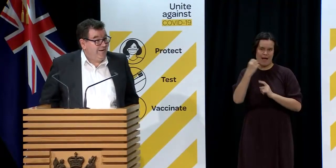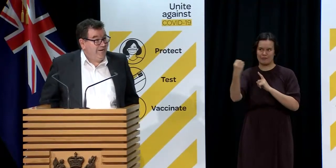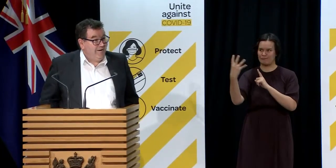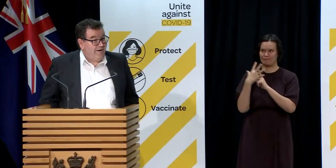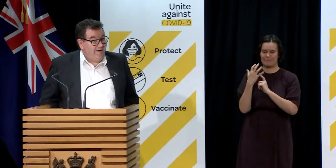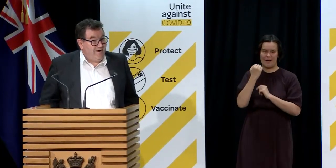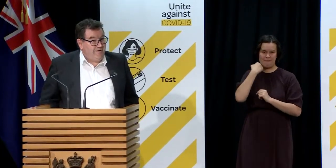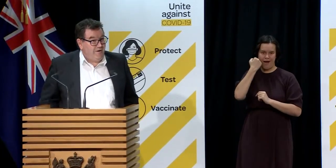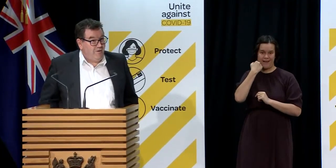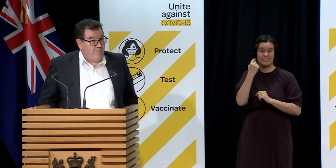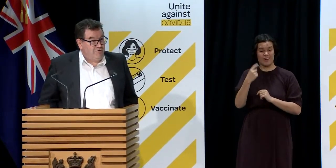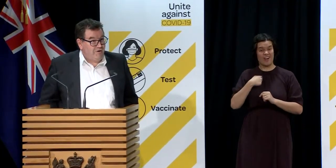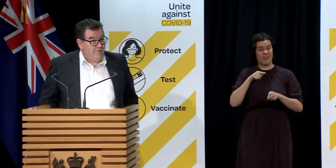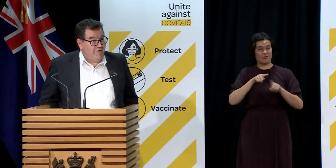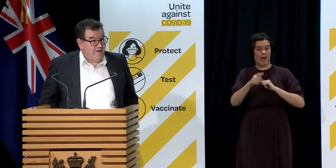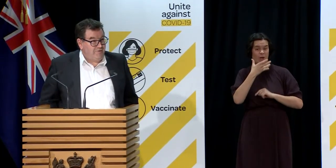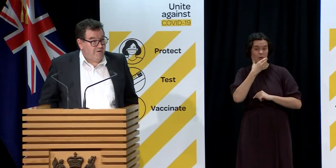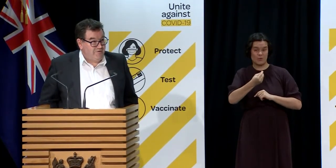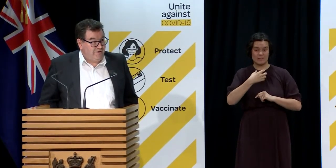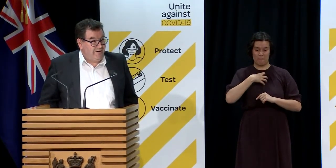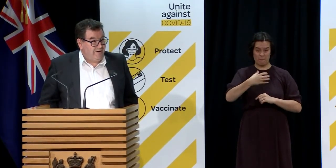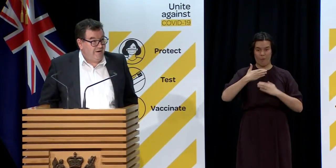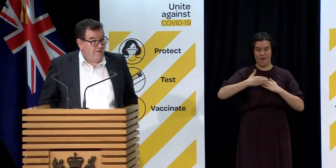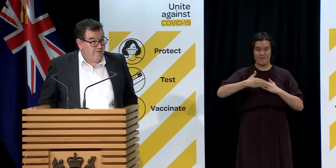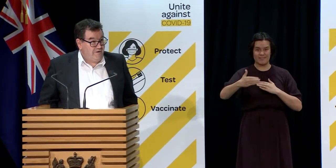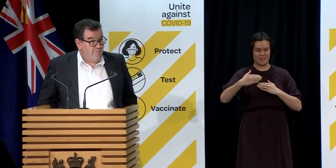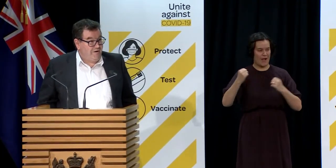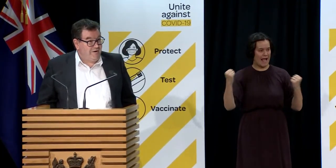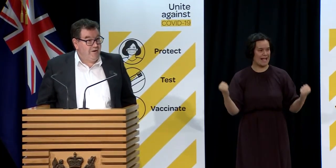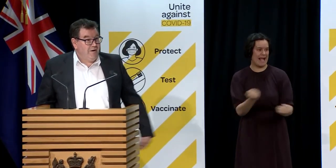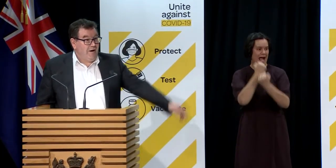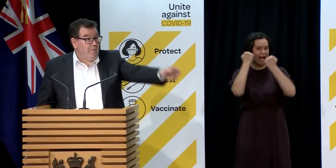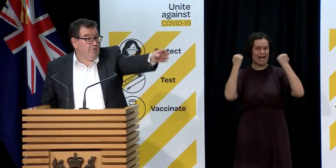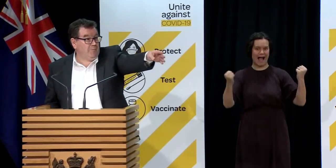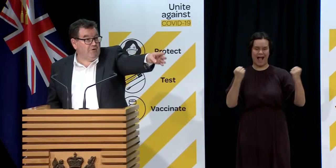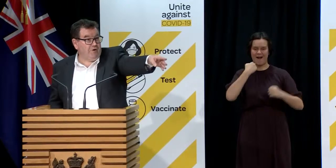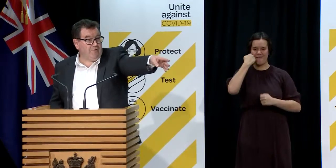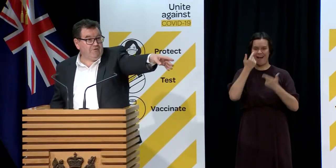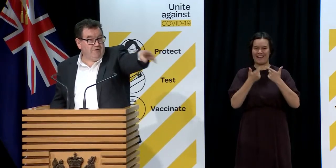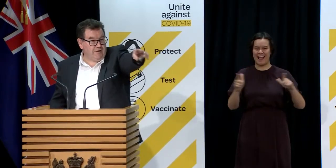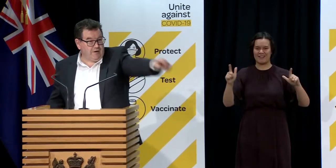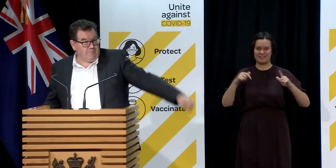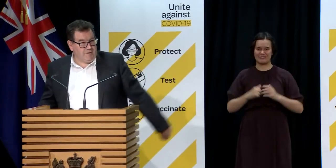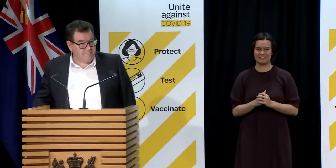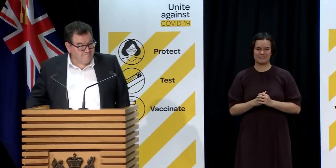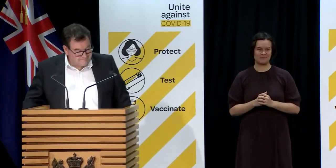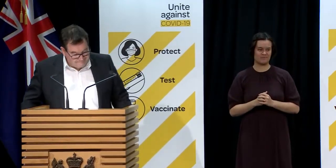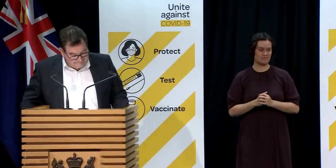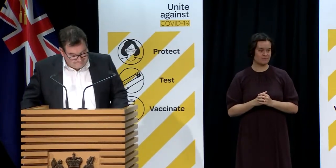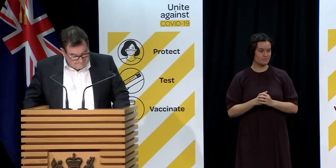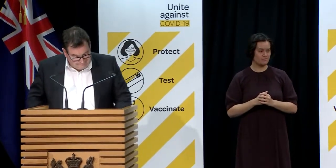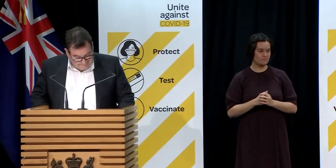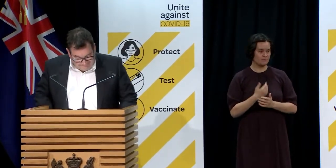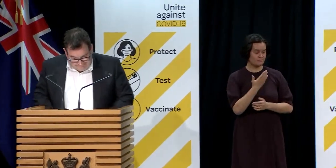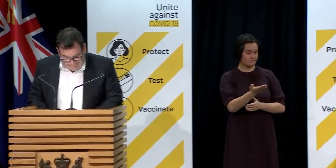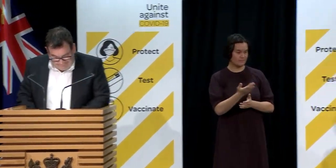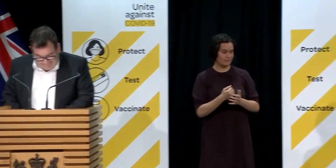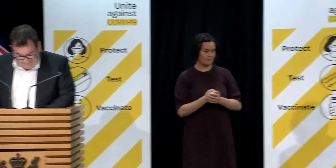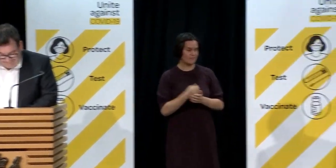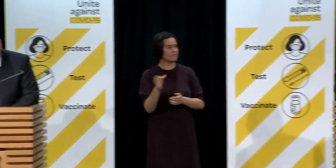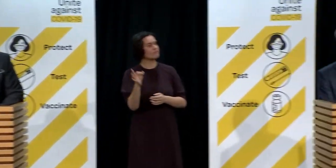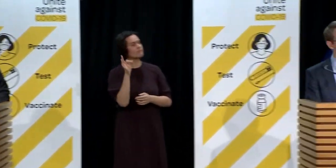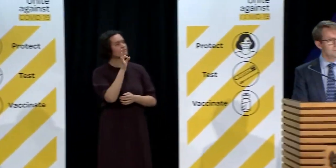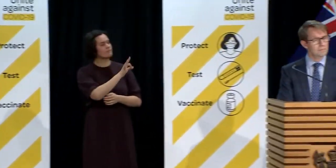I can, and we'll try to do that next week. So kia kaha Te Reo Māori. We'll come to Thomas and then... Dr. Bloomfield,